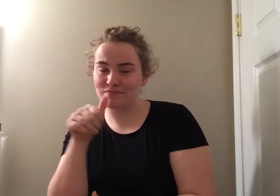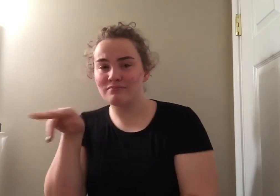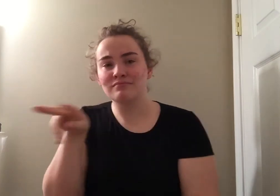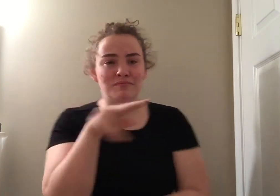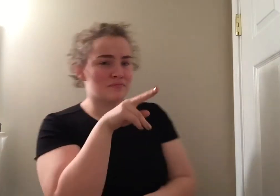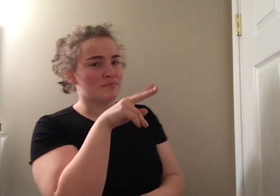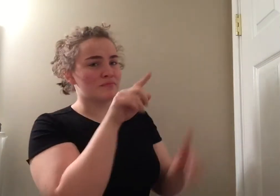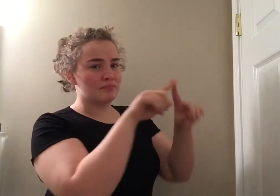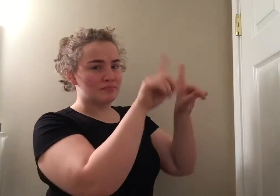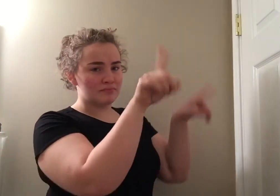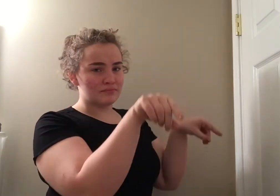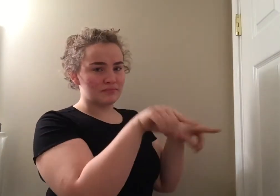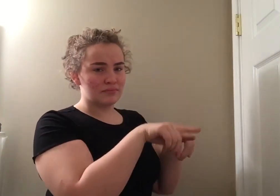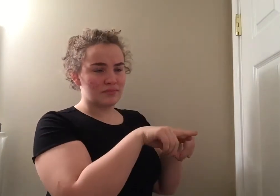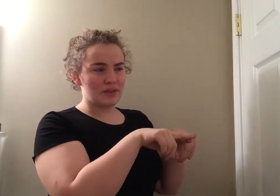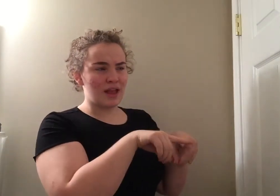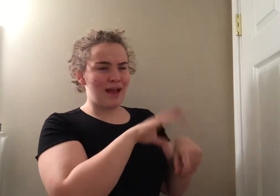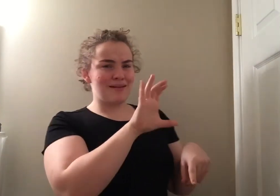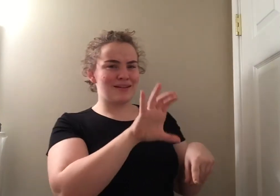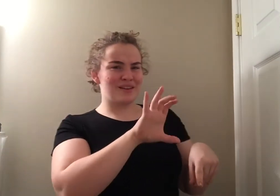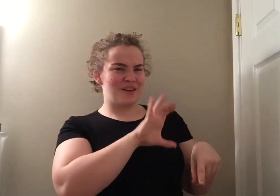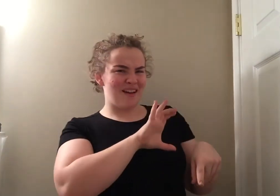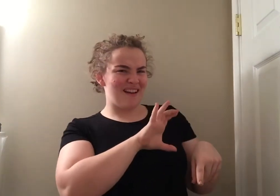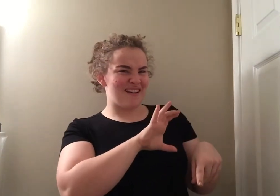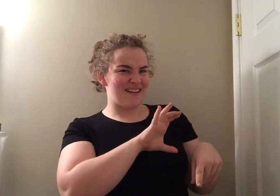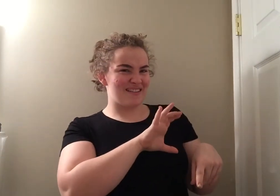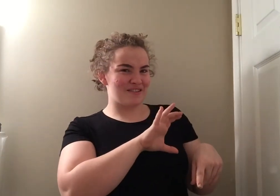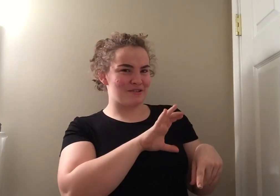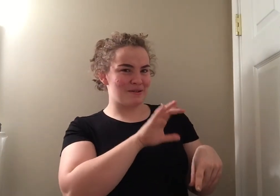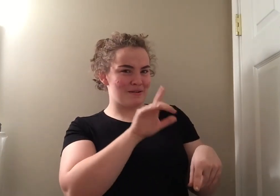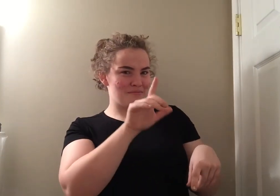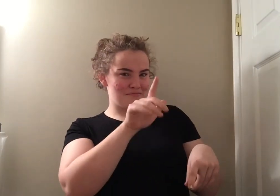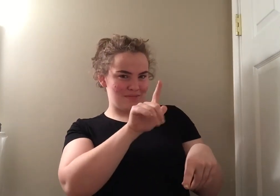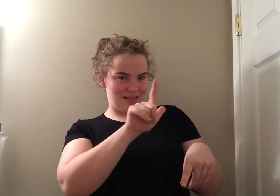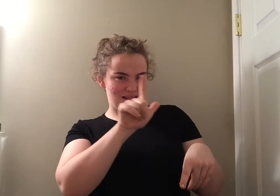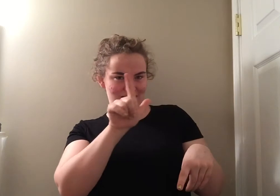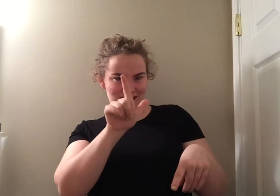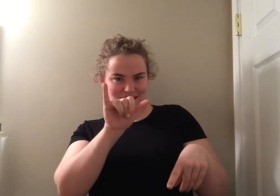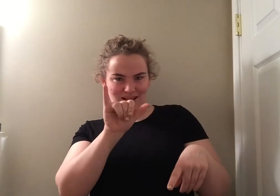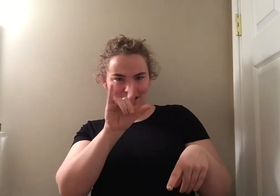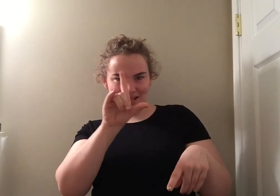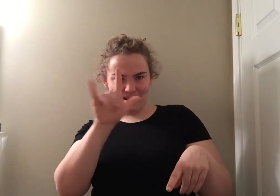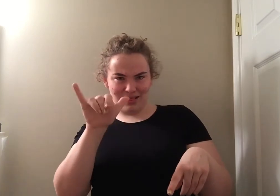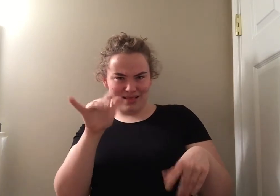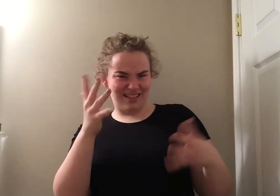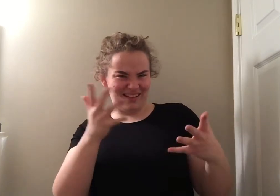What kind of character is Lily right now? What kind of traits can we decide she is right now? Tatiana?